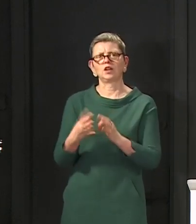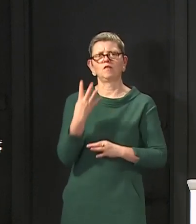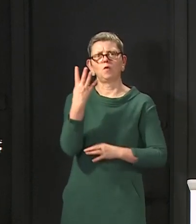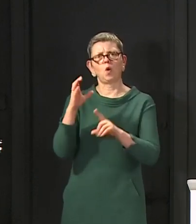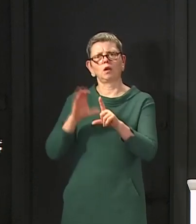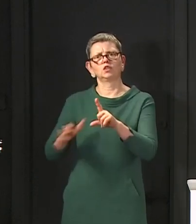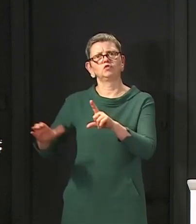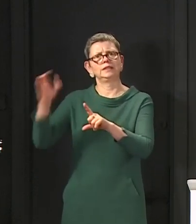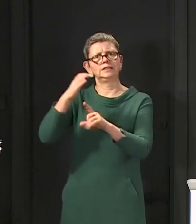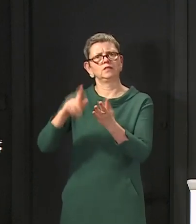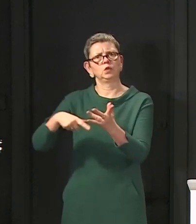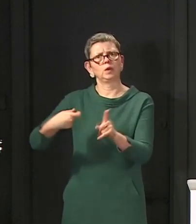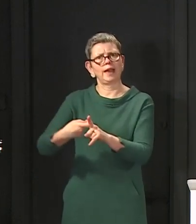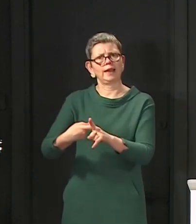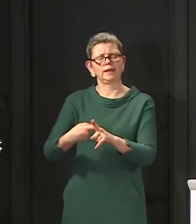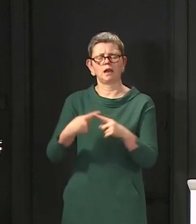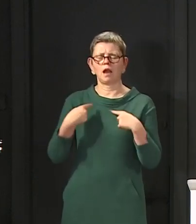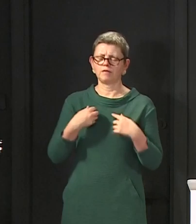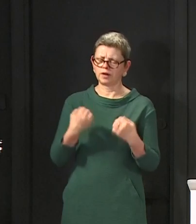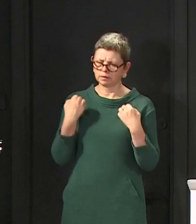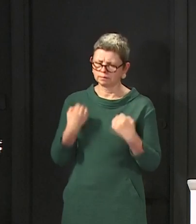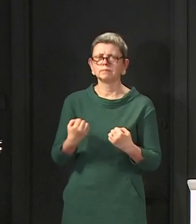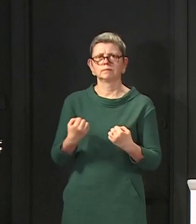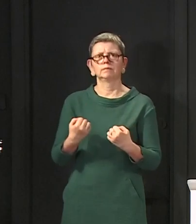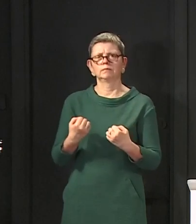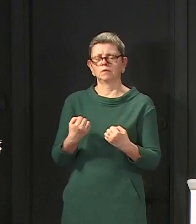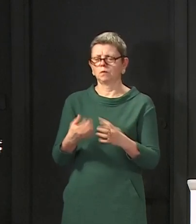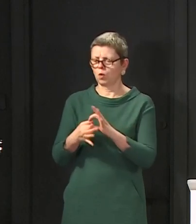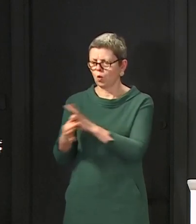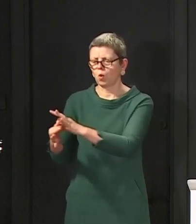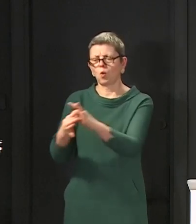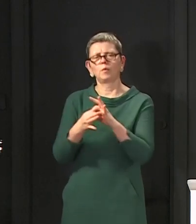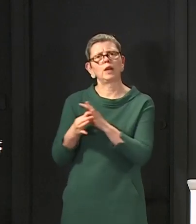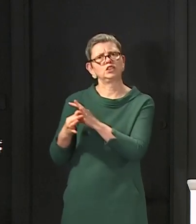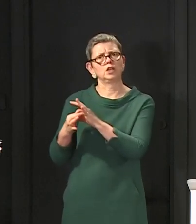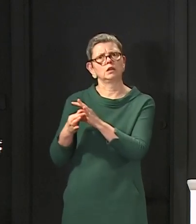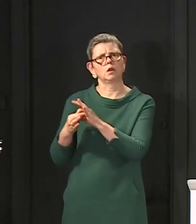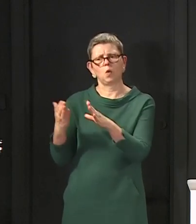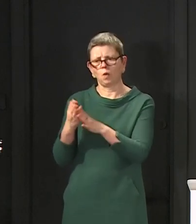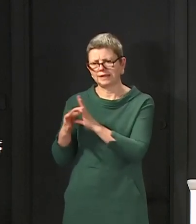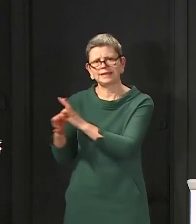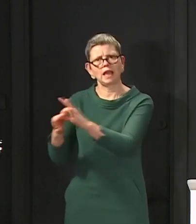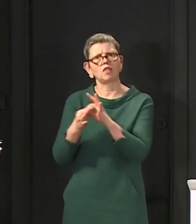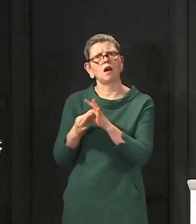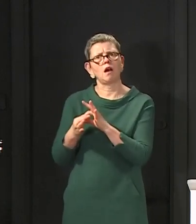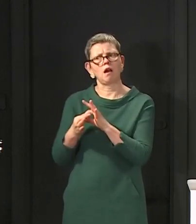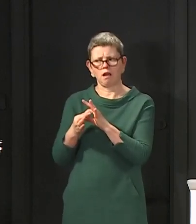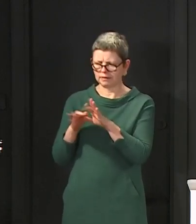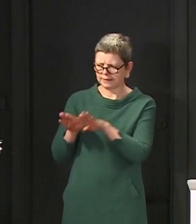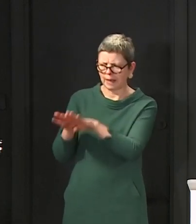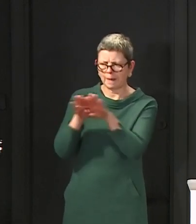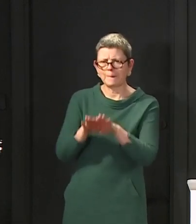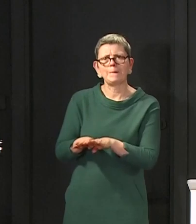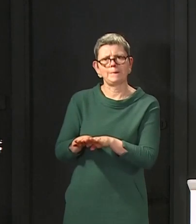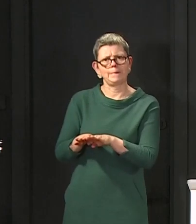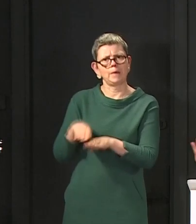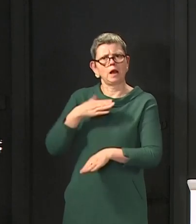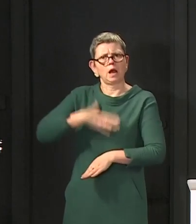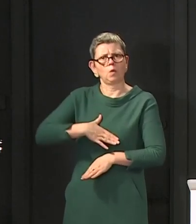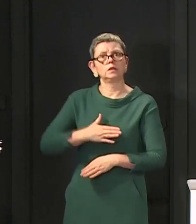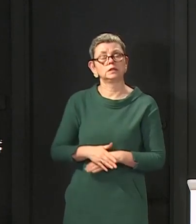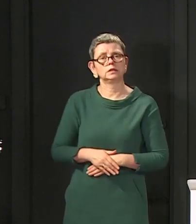I remain committed to the closest possible cooperation, collaboration and alignment. And let me stress again,